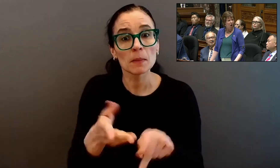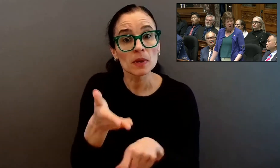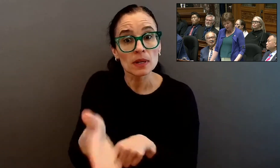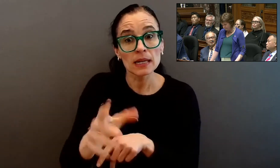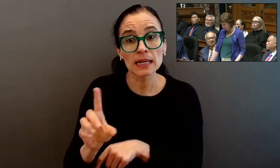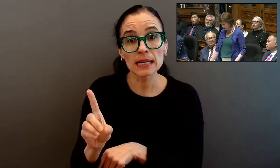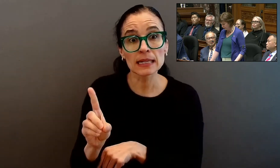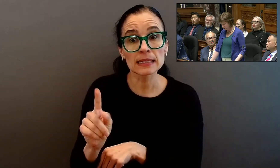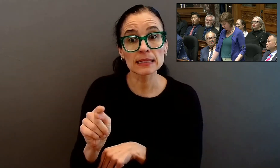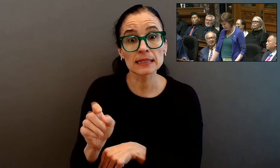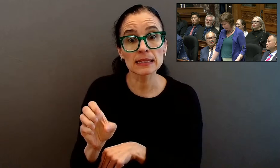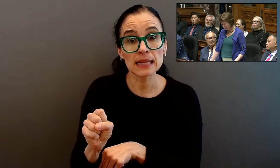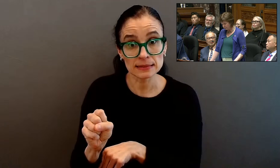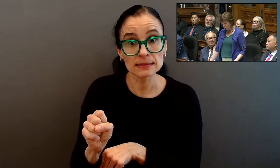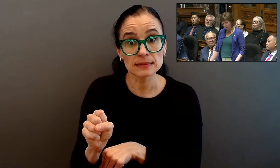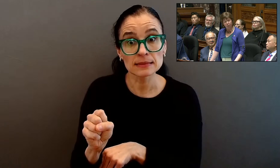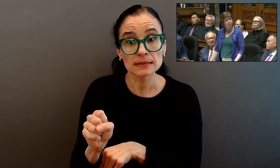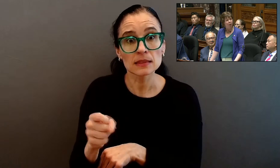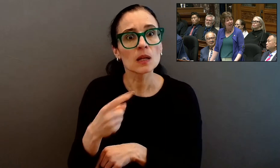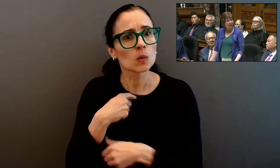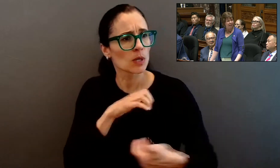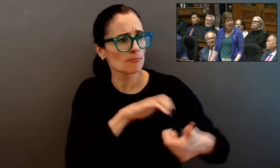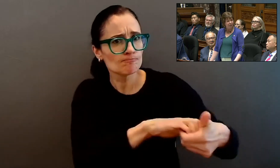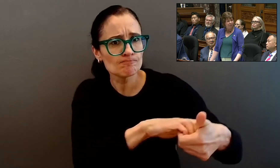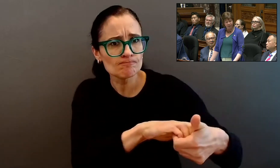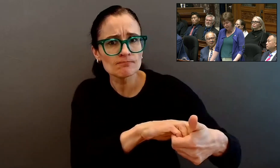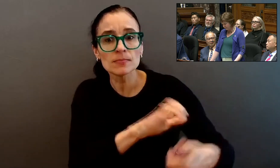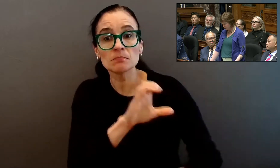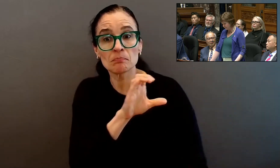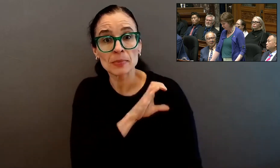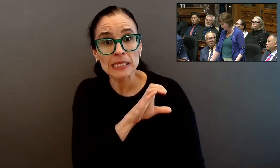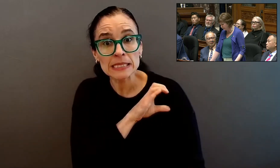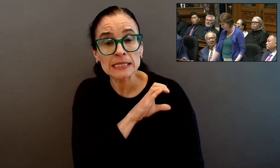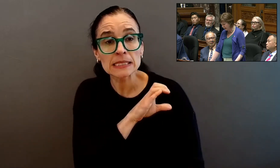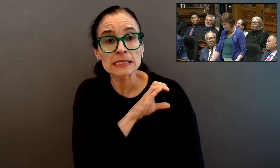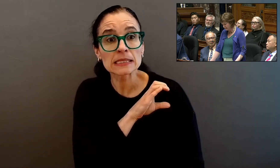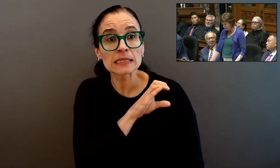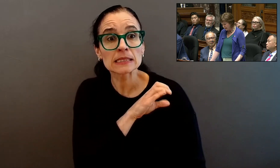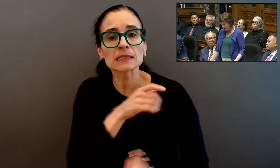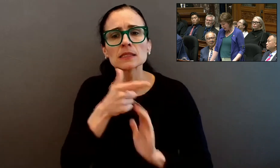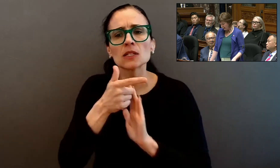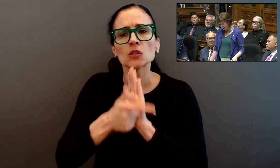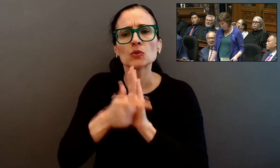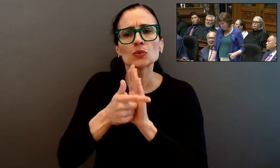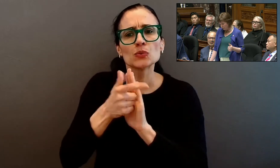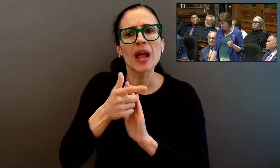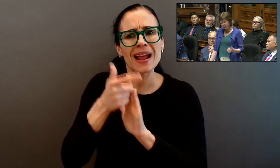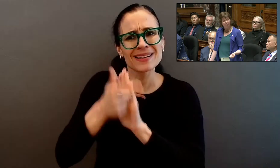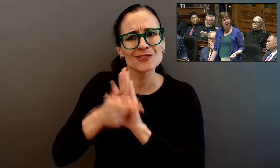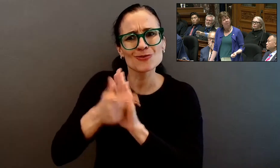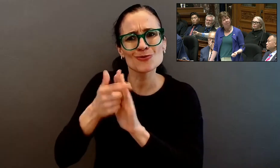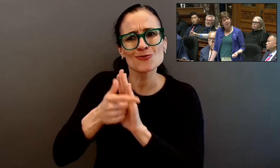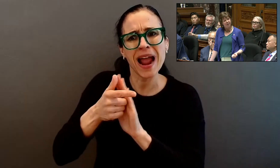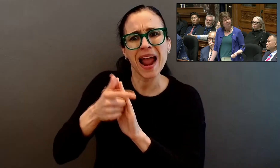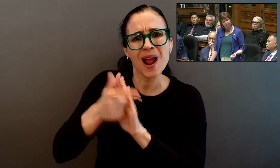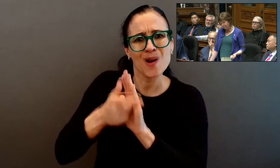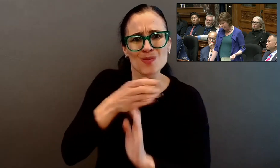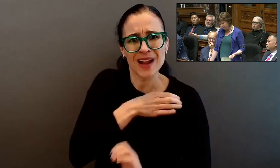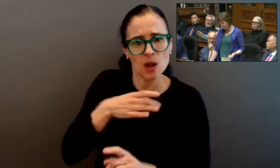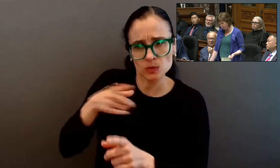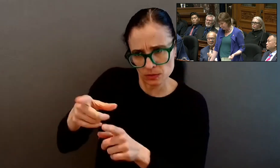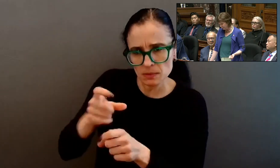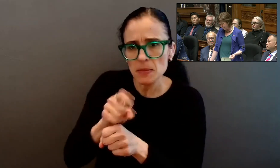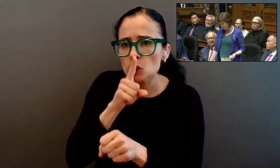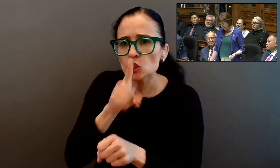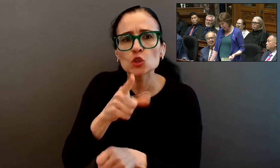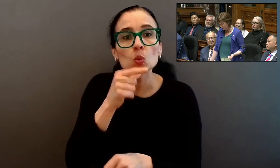offenders off the street and stop criminal gang activity in the downtown east side. More than doubling funding for